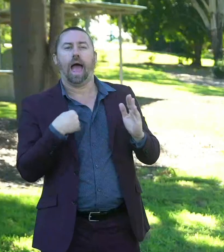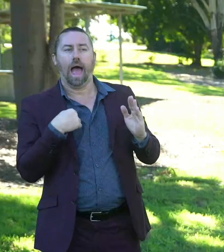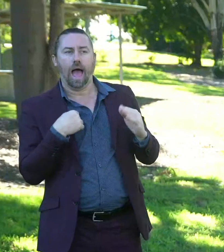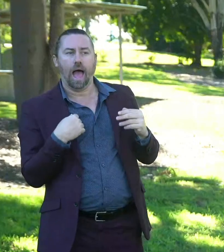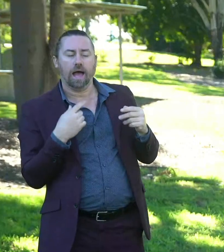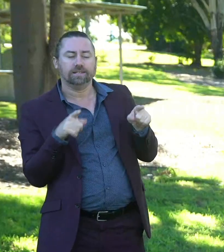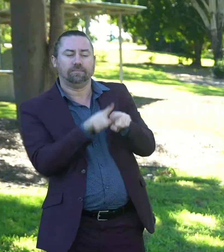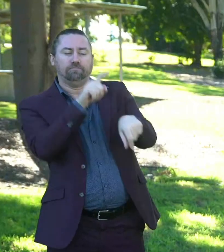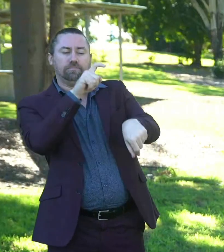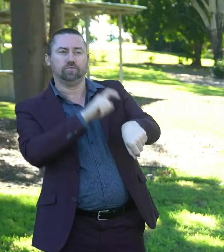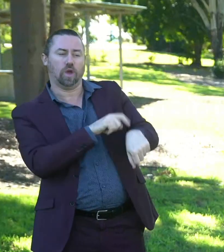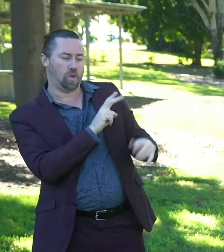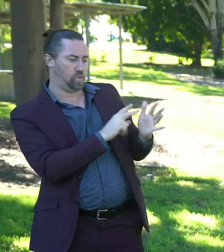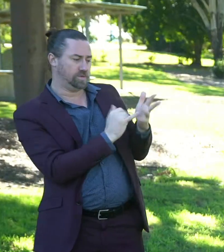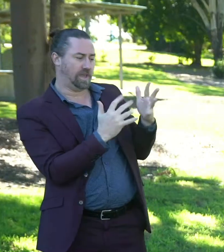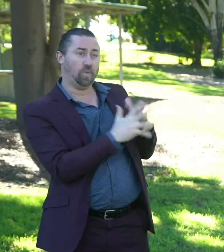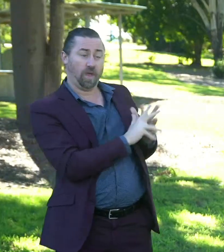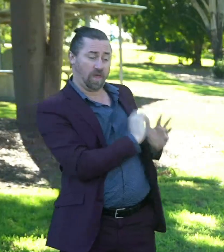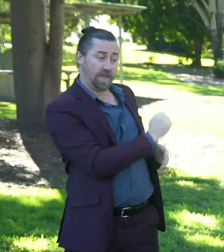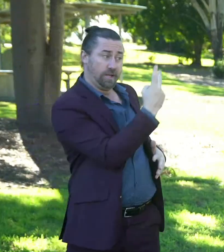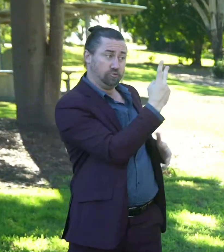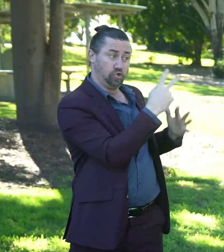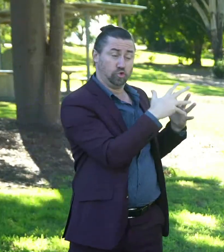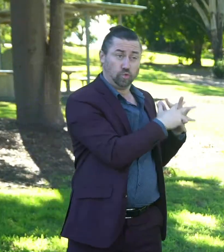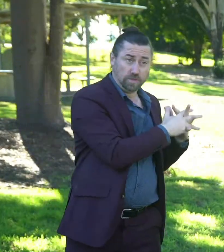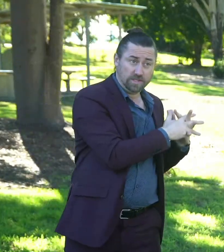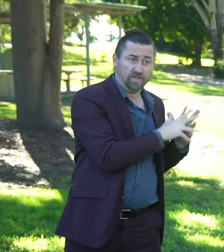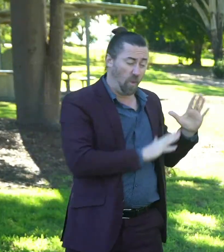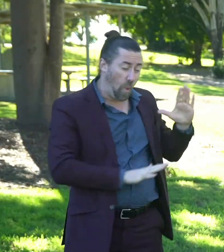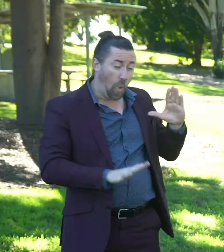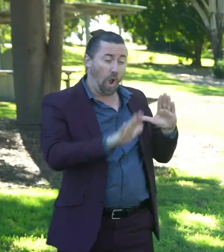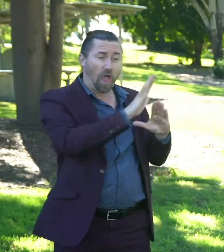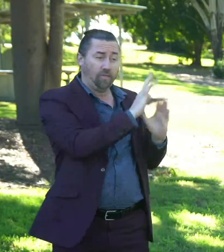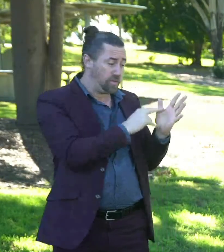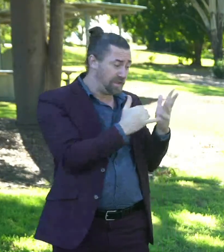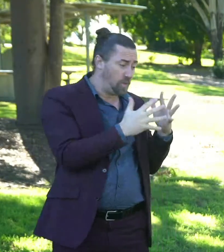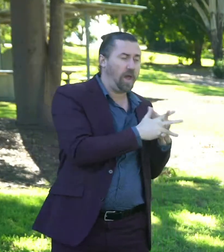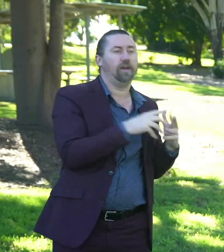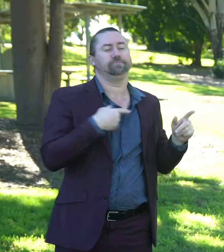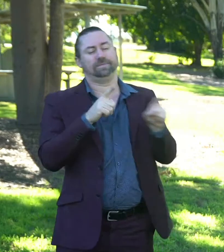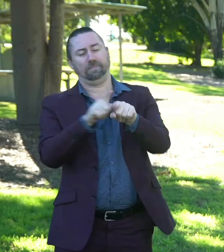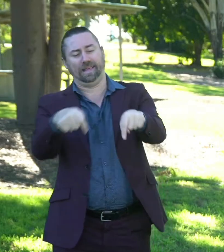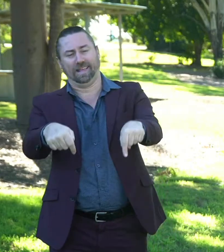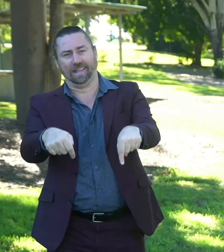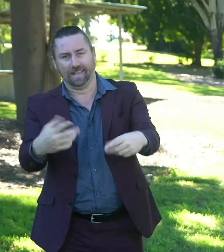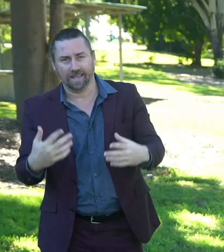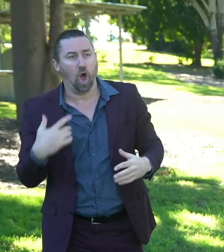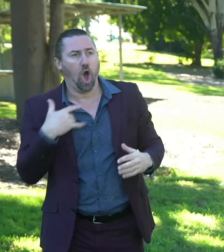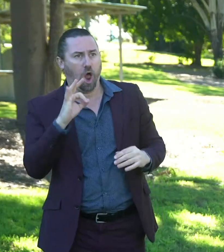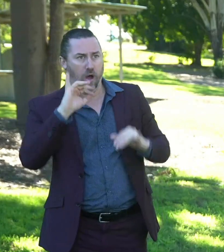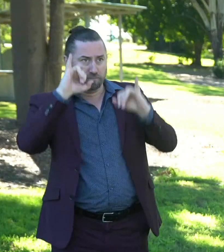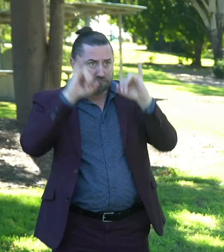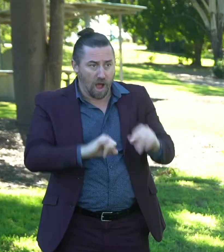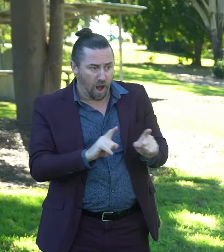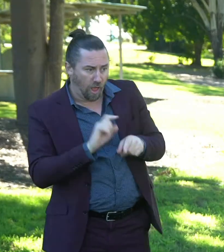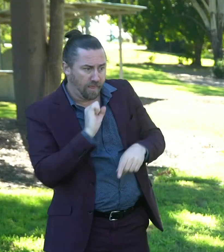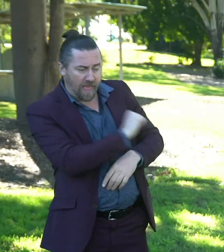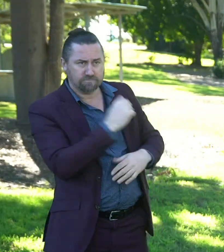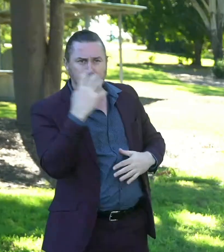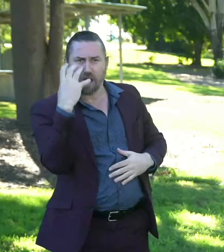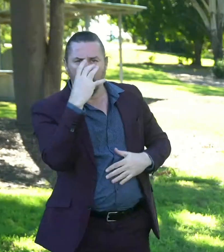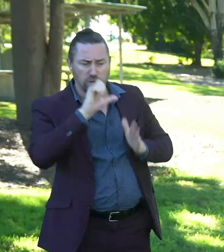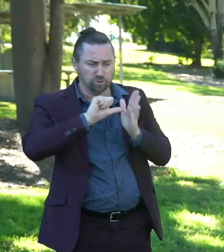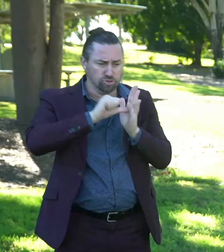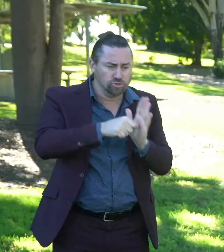Wales has put restrictions in place for their entire state. We're not winding them back as far as New South Wales has because we